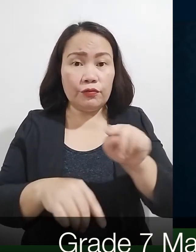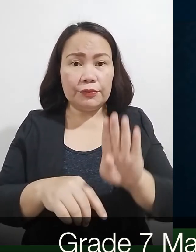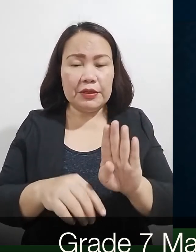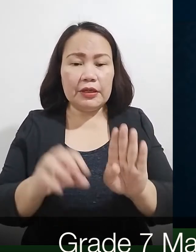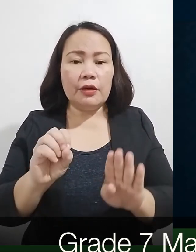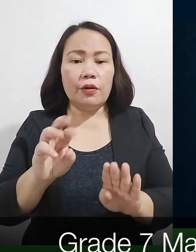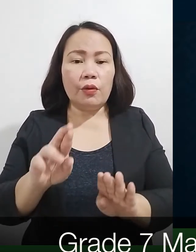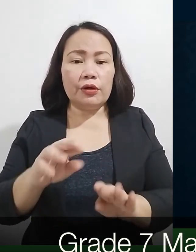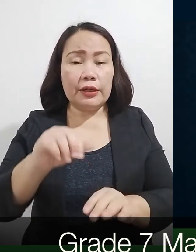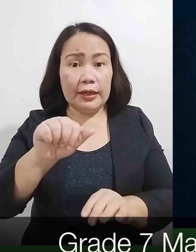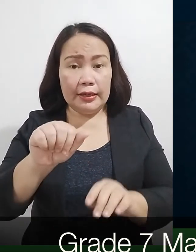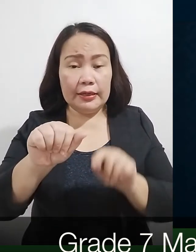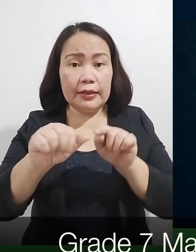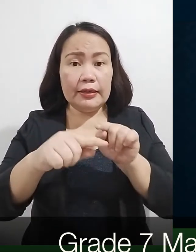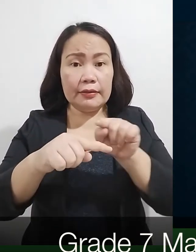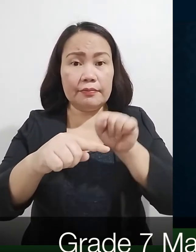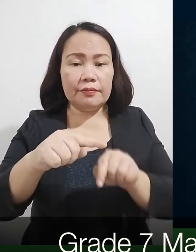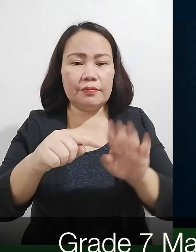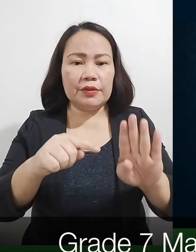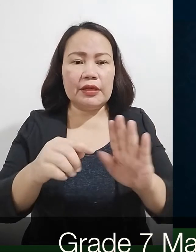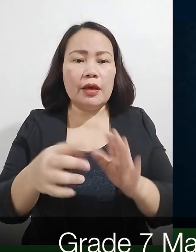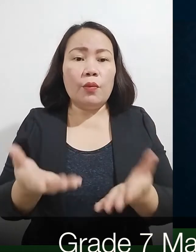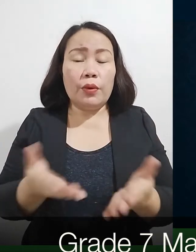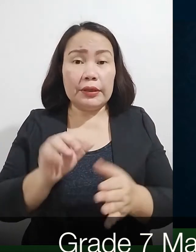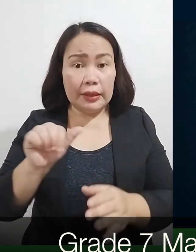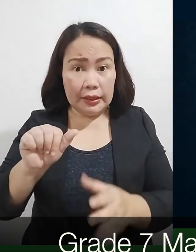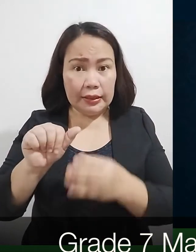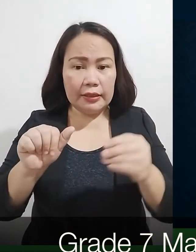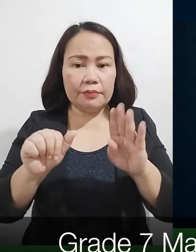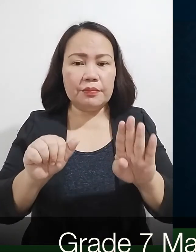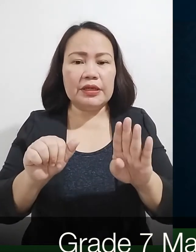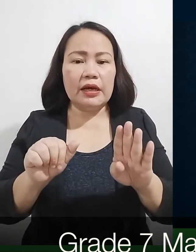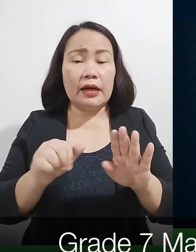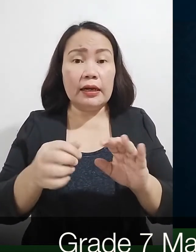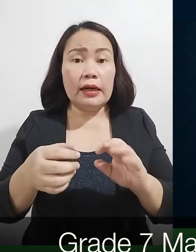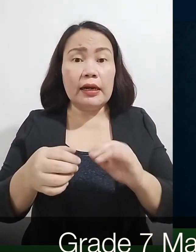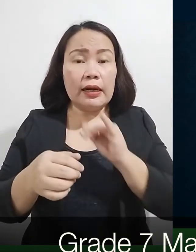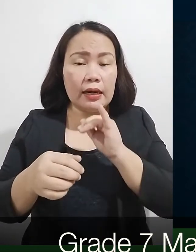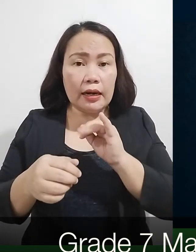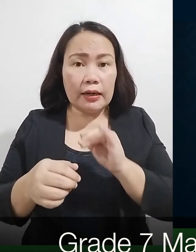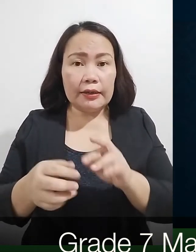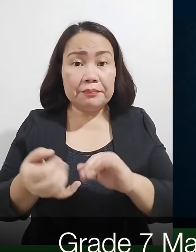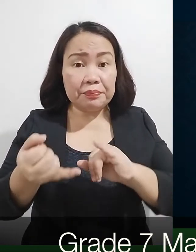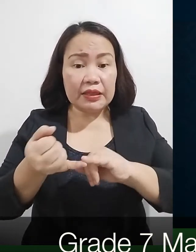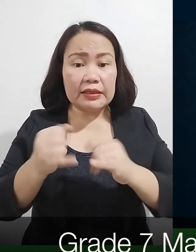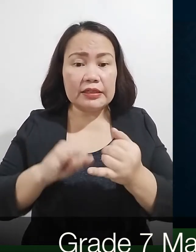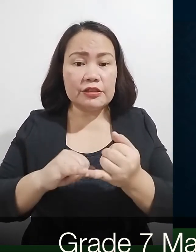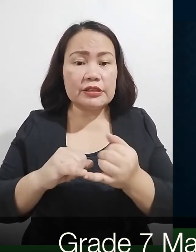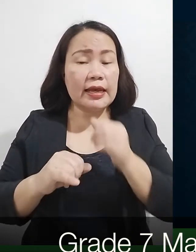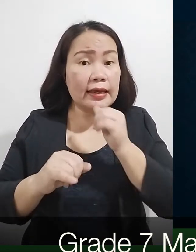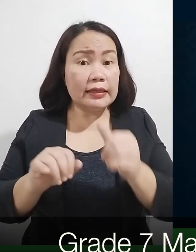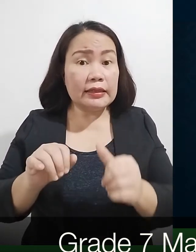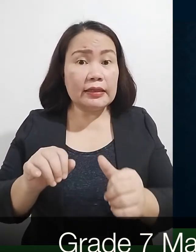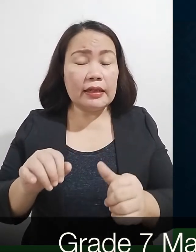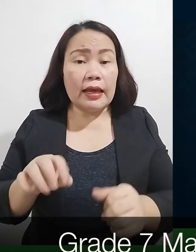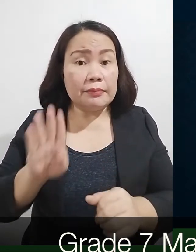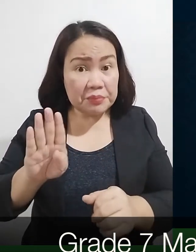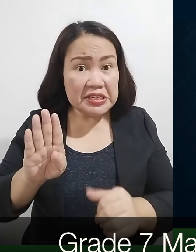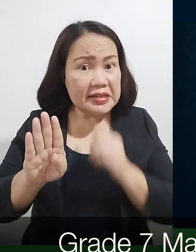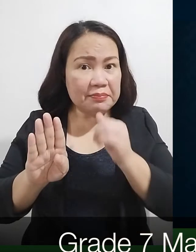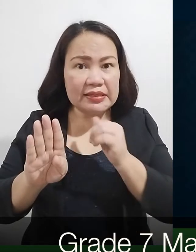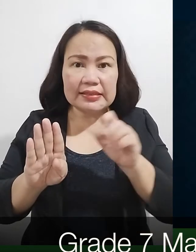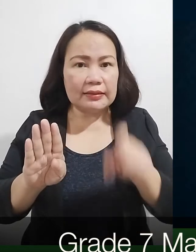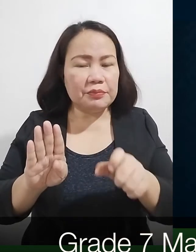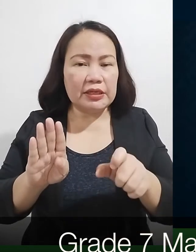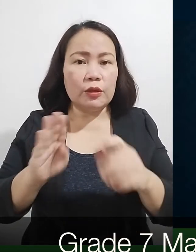B, where A and B are integers and B should not be equal to 0. Let me repeat, your A and your B